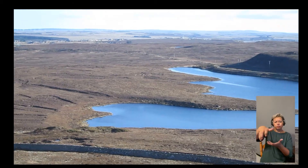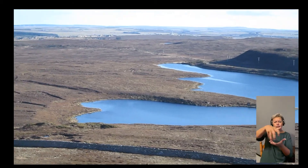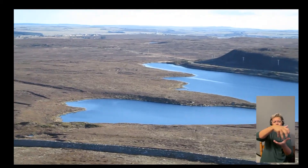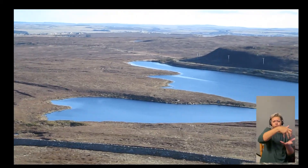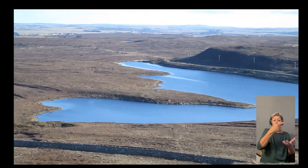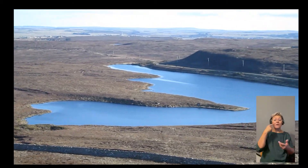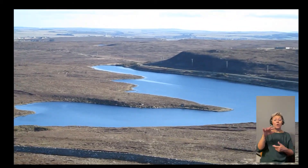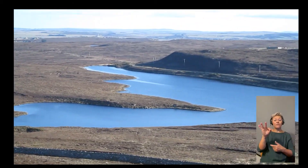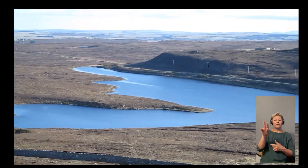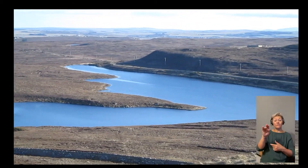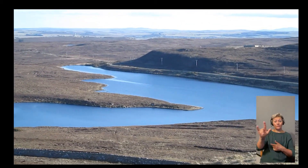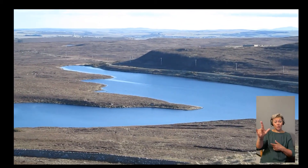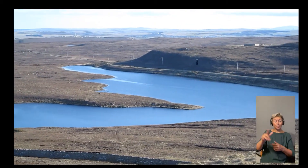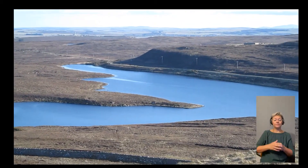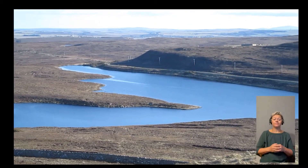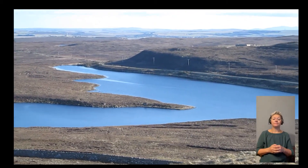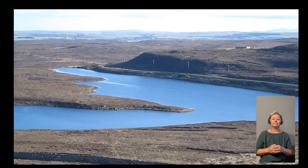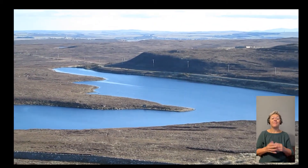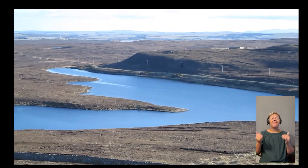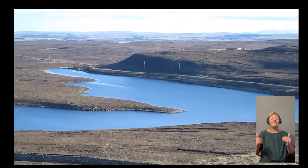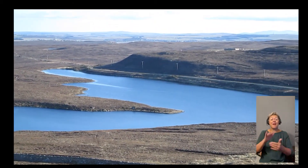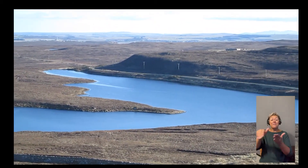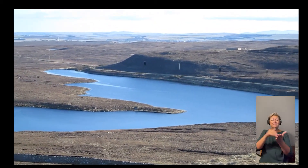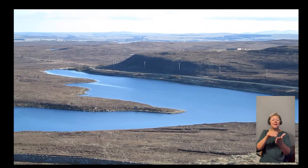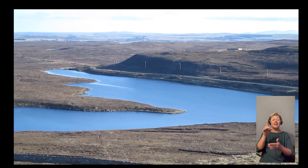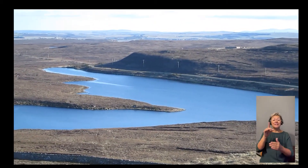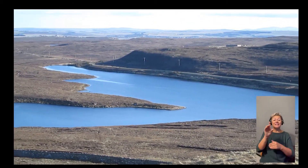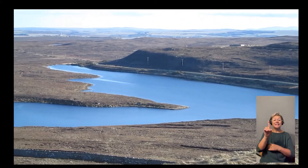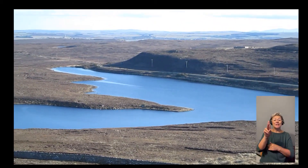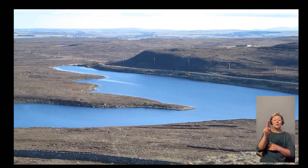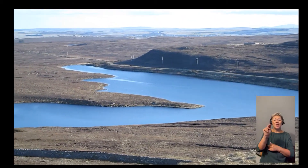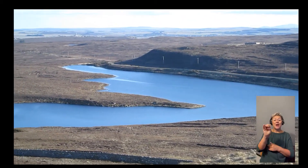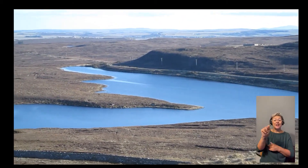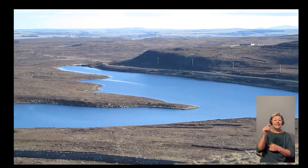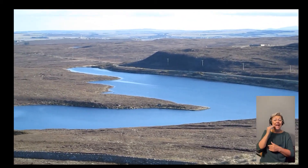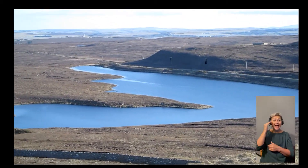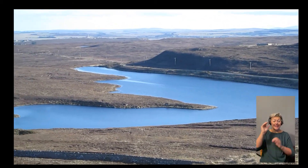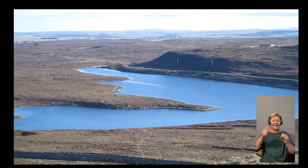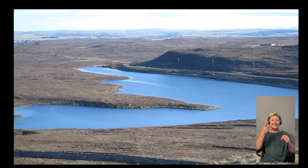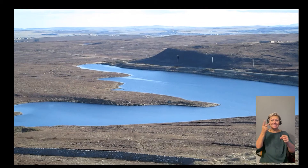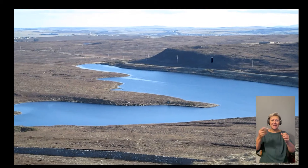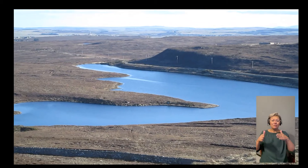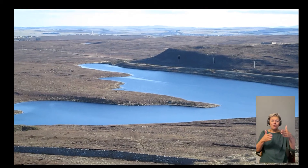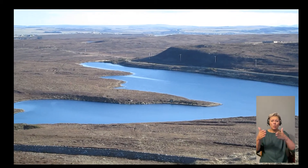We're now looking towards the middle of Dunnet Head, and you can see the twisting road heading back to the village.